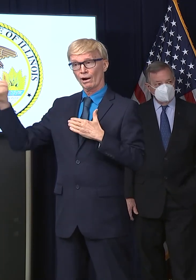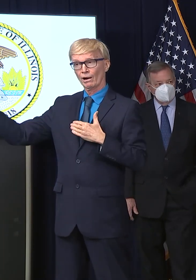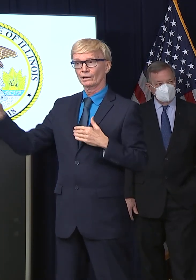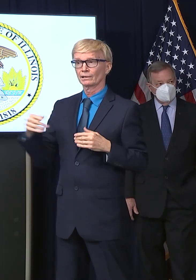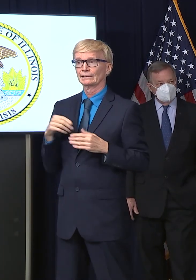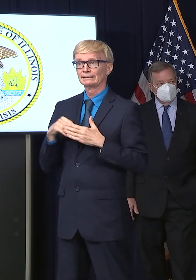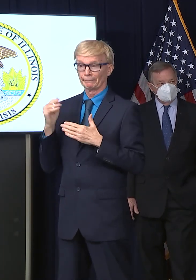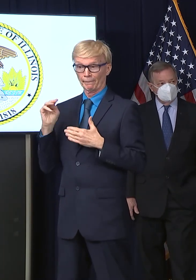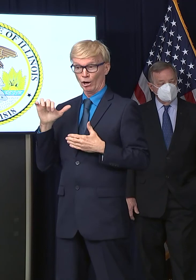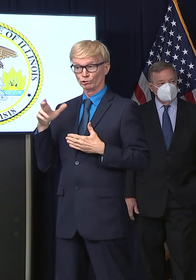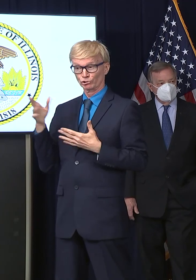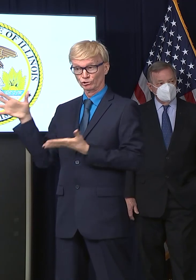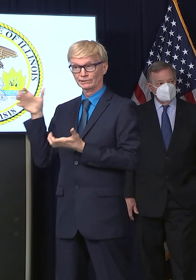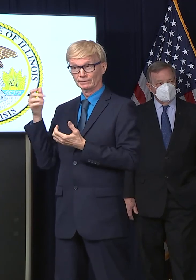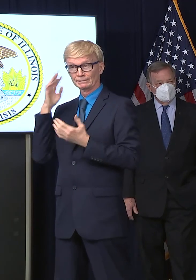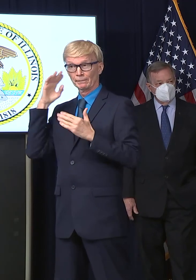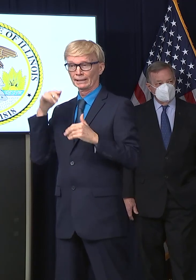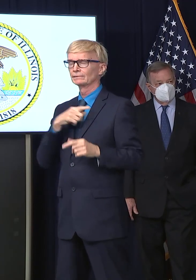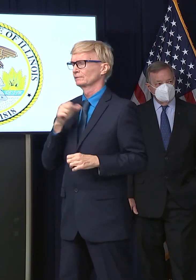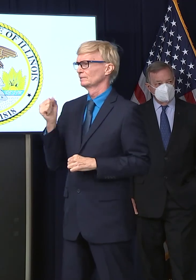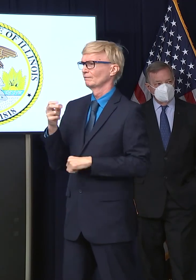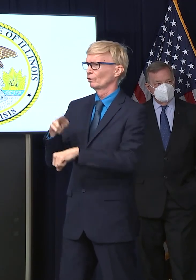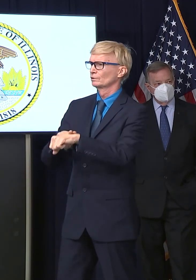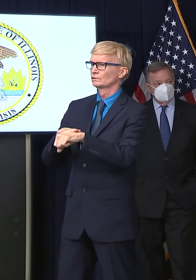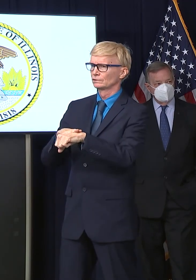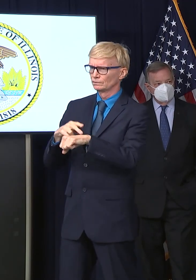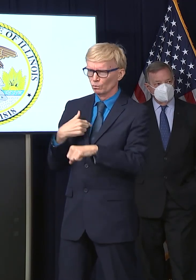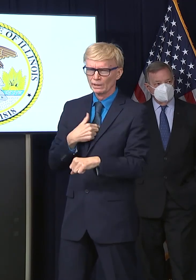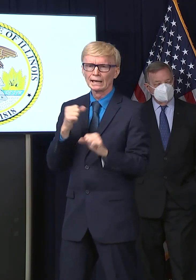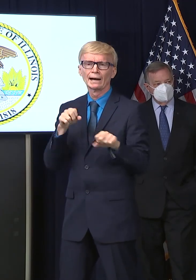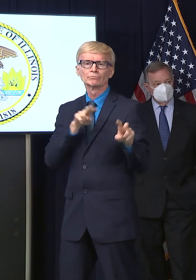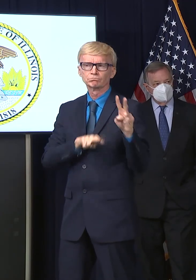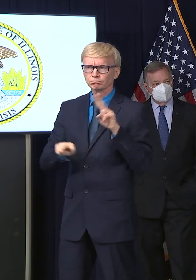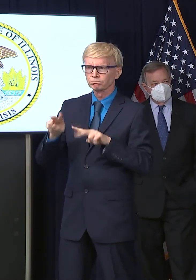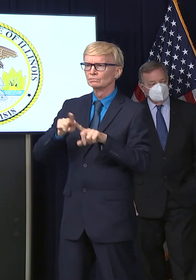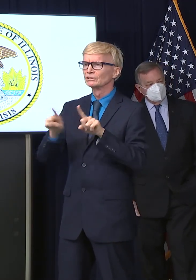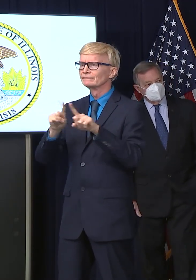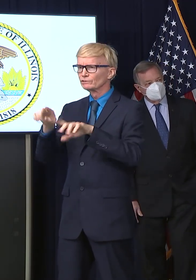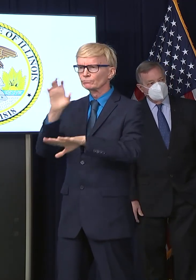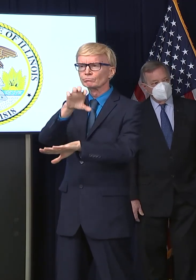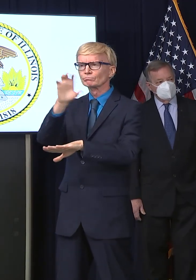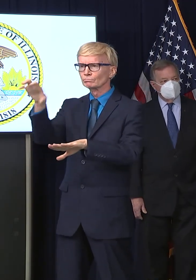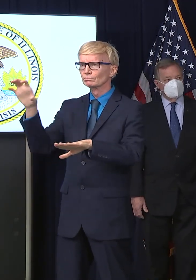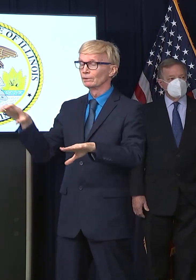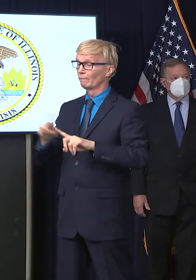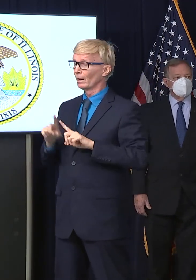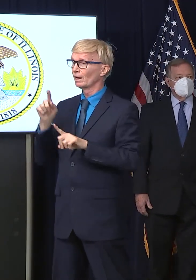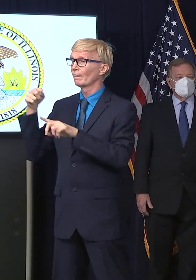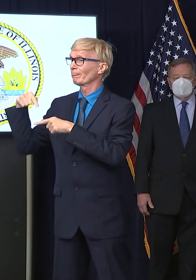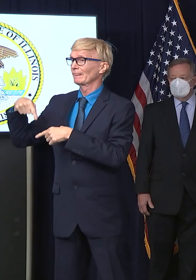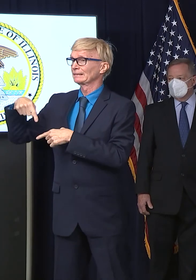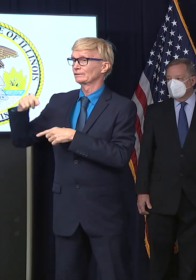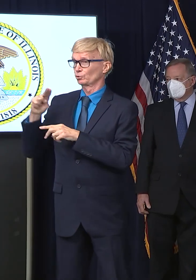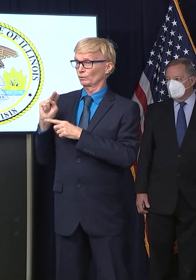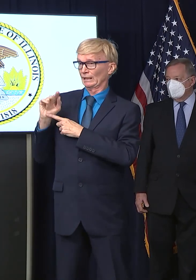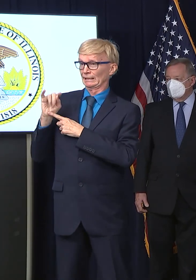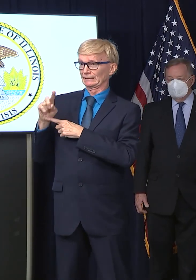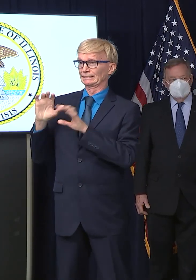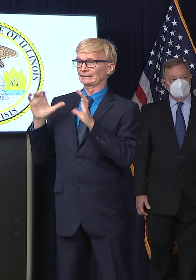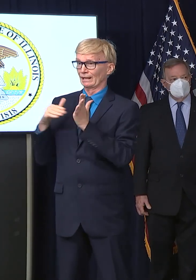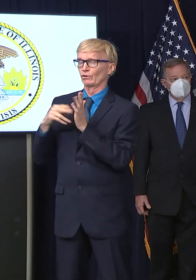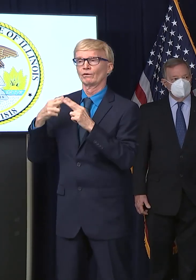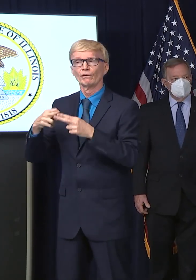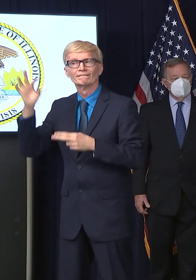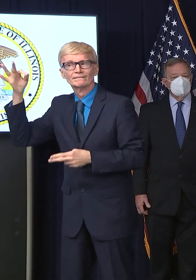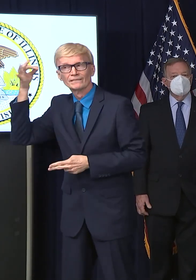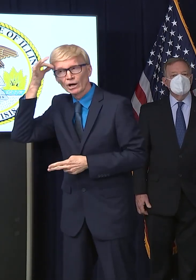course. I think the opportunity for us to look at other locations is always open, but we're not looking at another federal site, at least for now. But again,